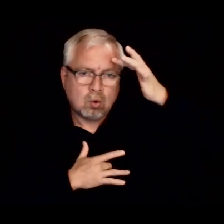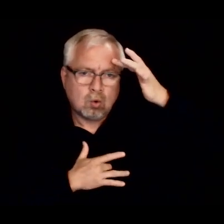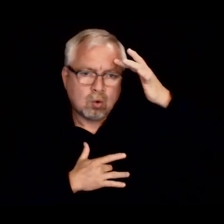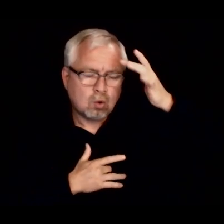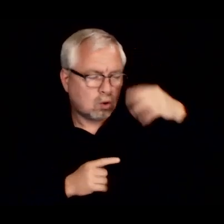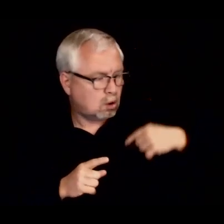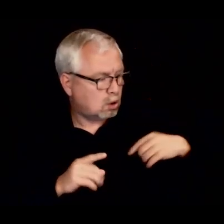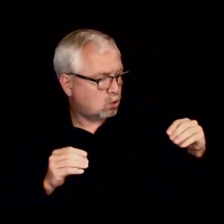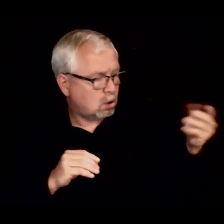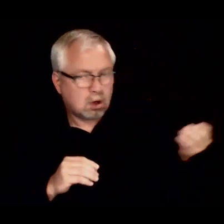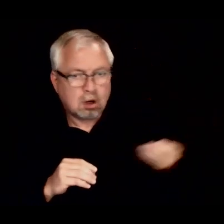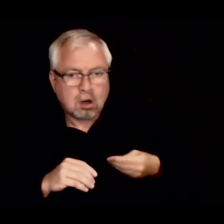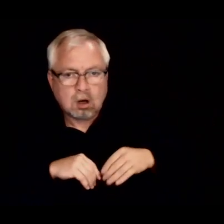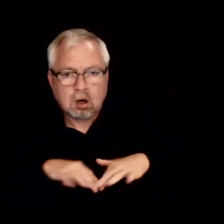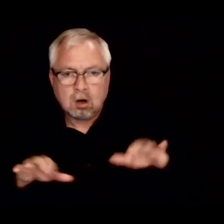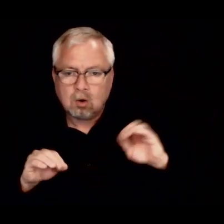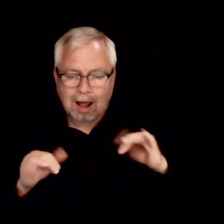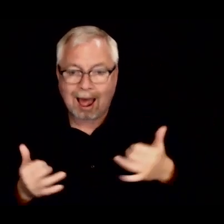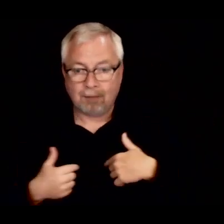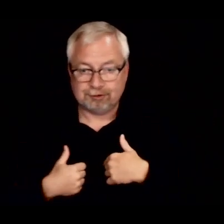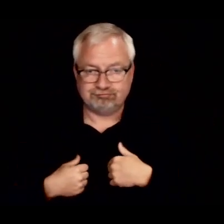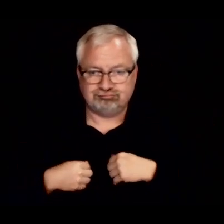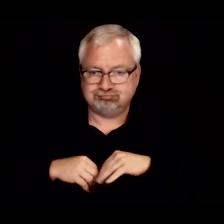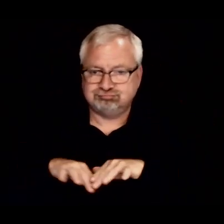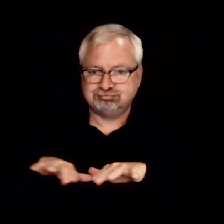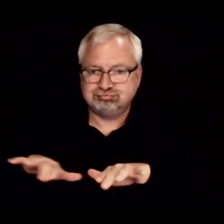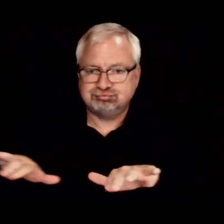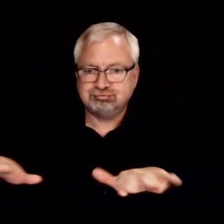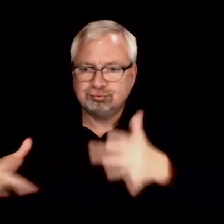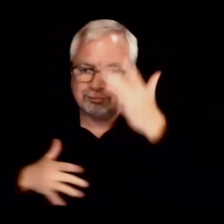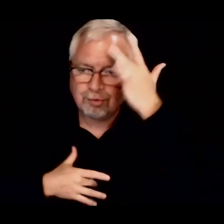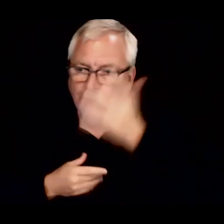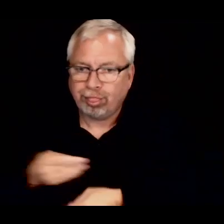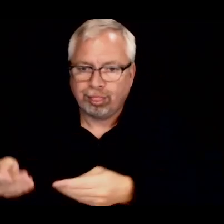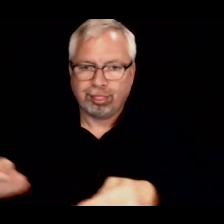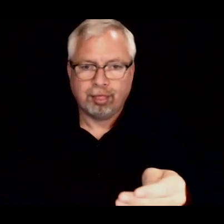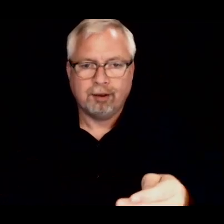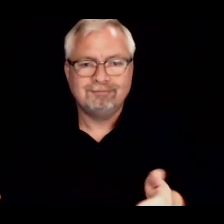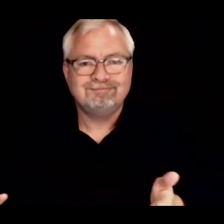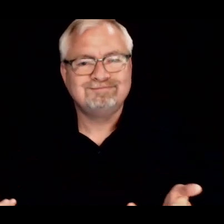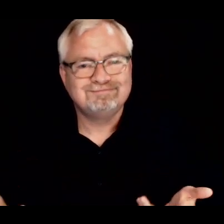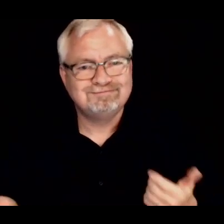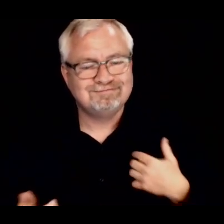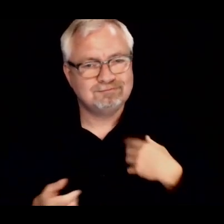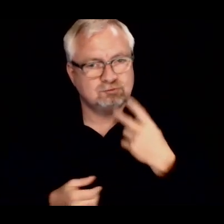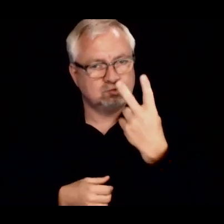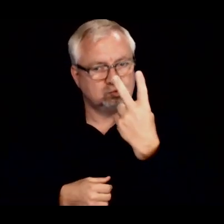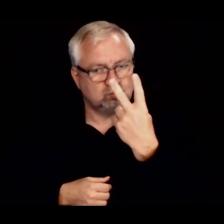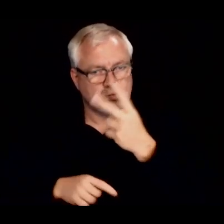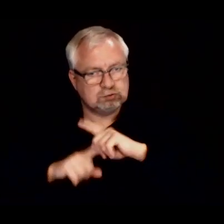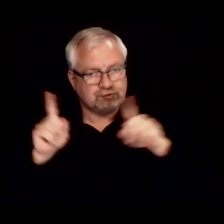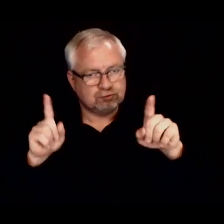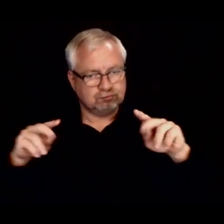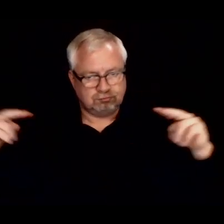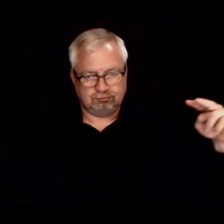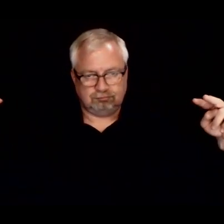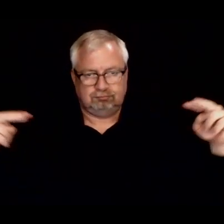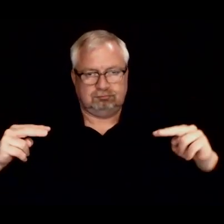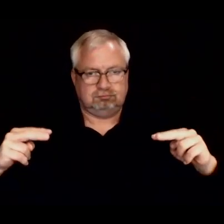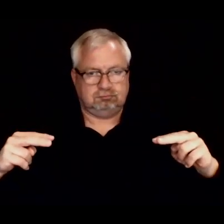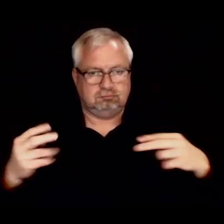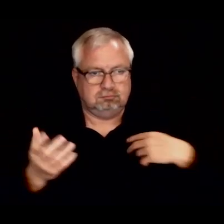something that we're looking at. So I guess I realize that there's two ways to slice that, and we can talk about it later,